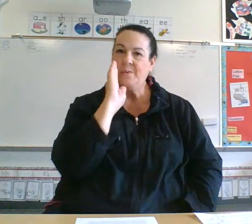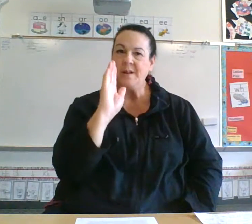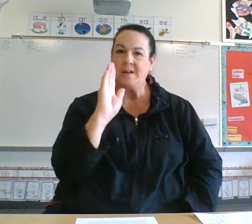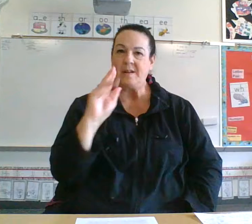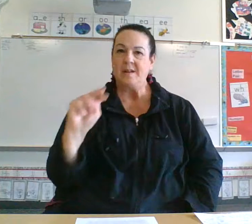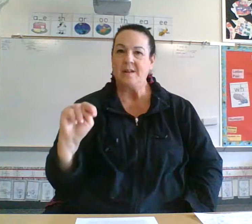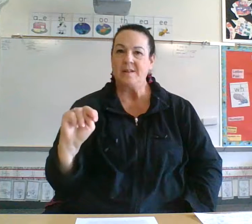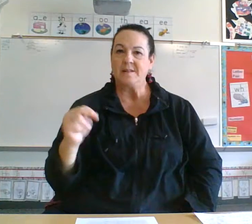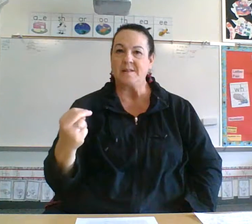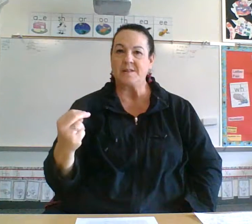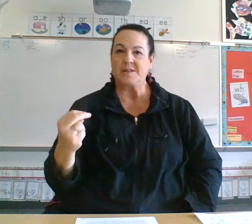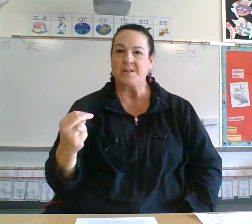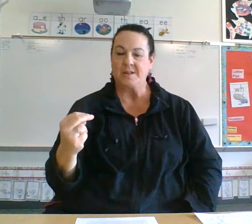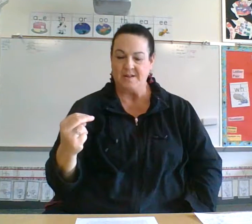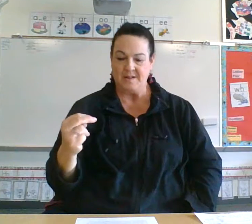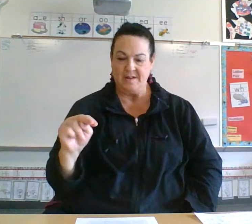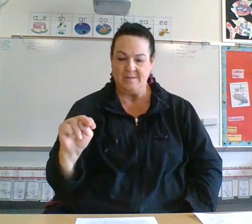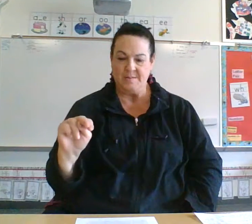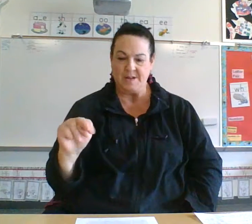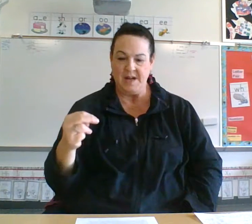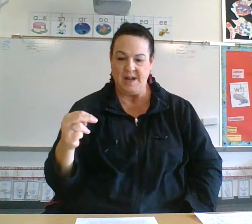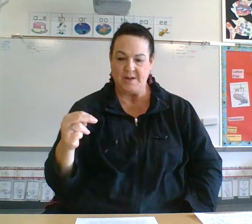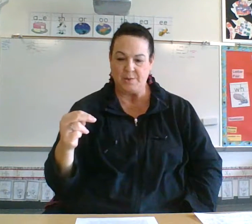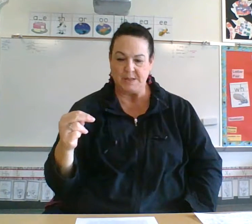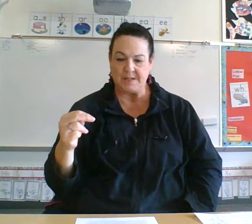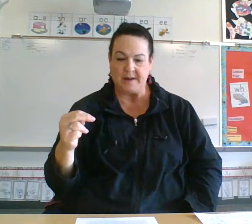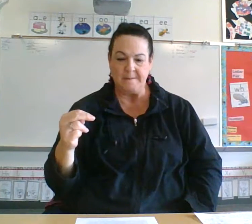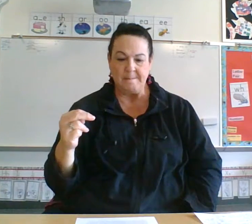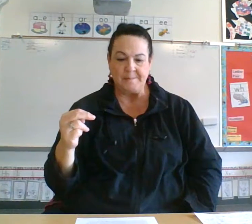Will, with an N twisting.